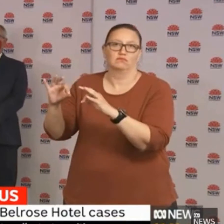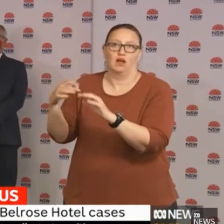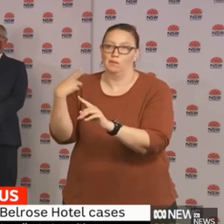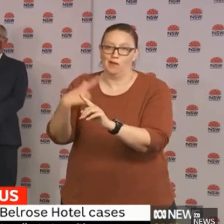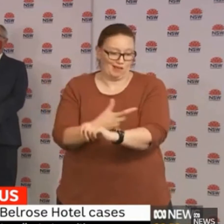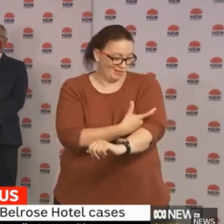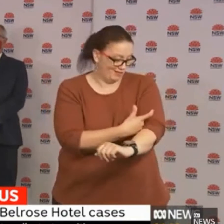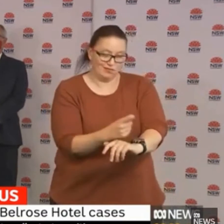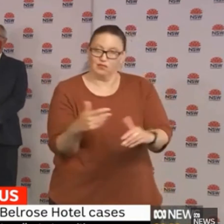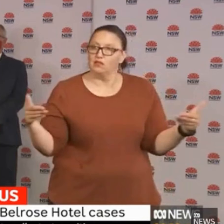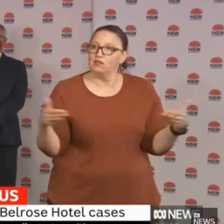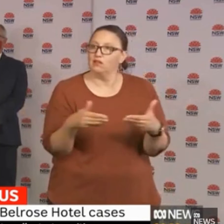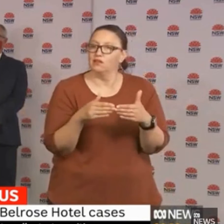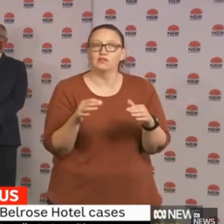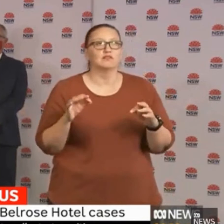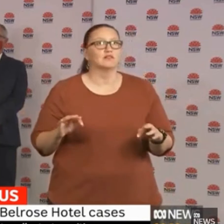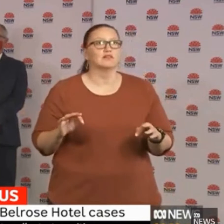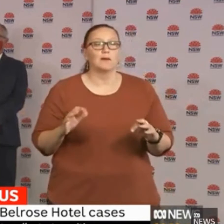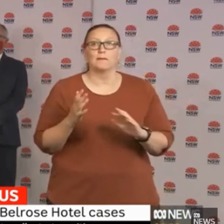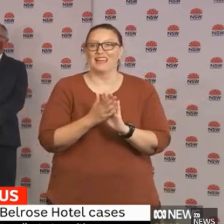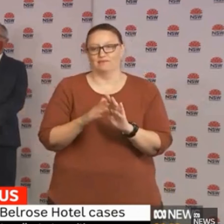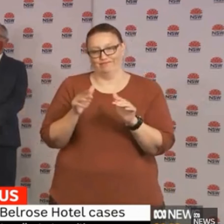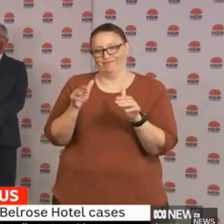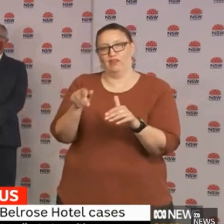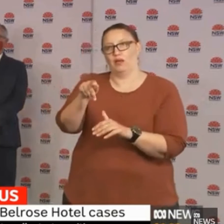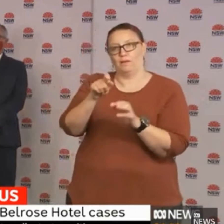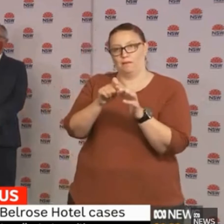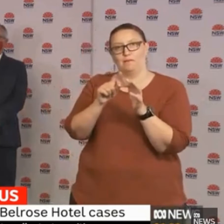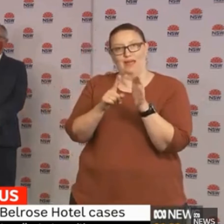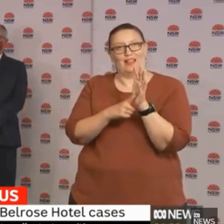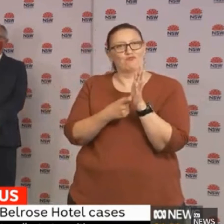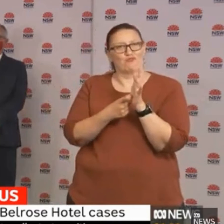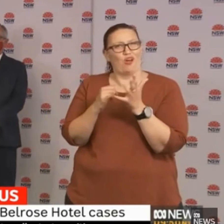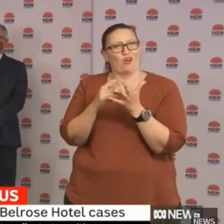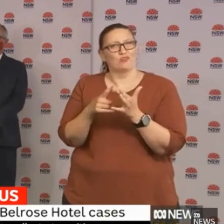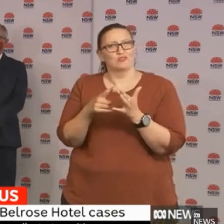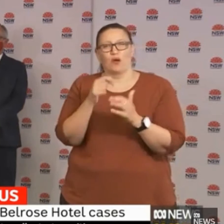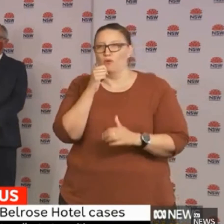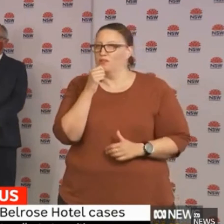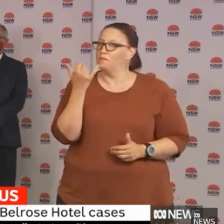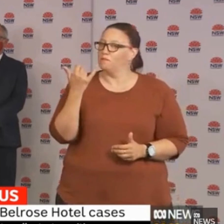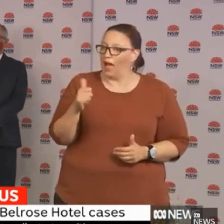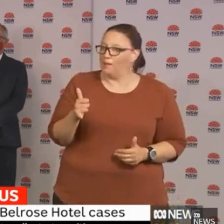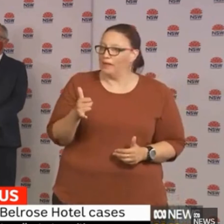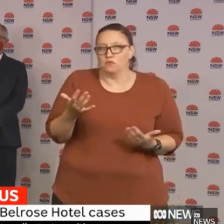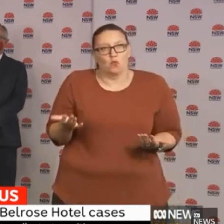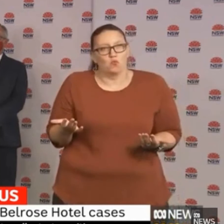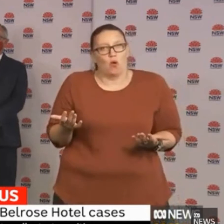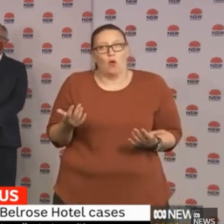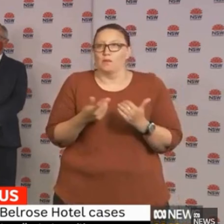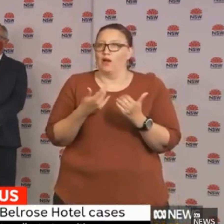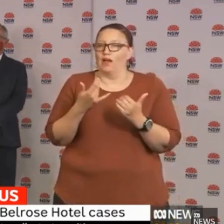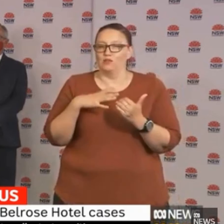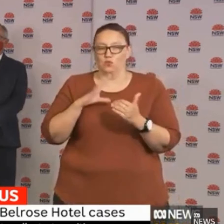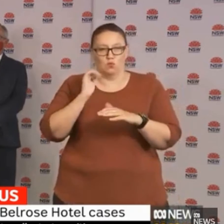justify the focus we're having on the hotel to look at find the links, but also to just be sure that we haven't had any